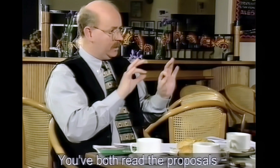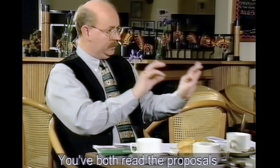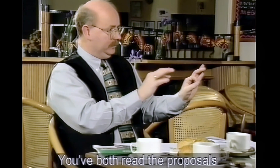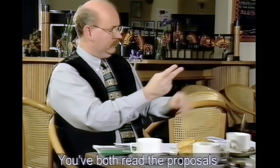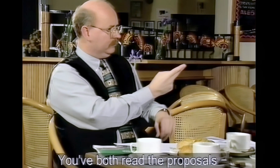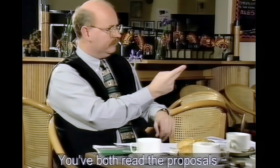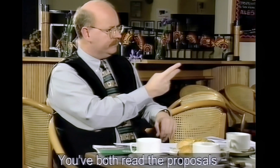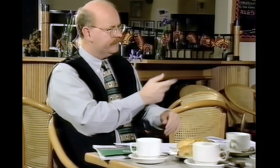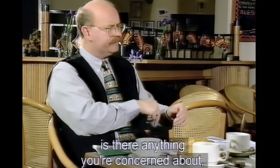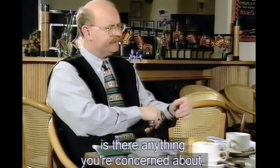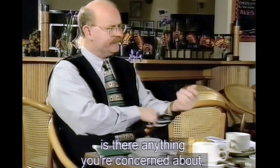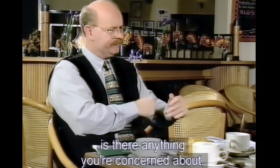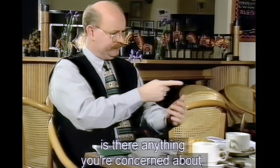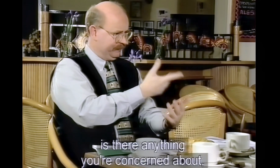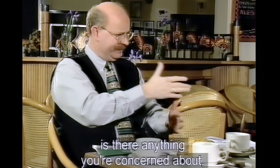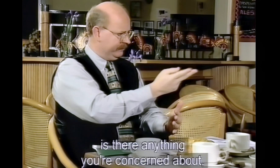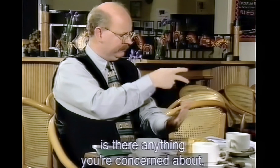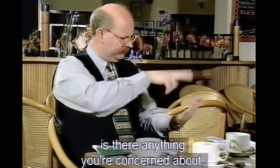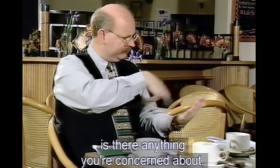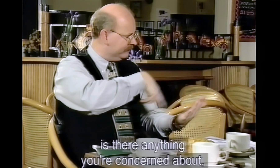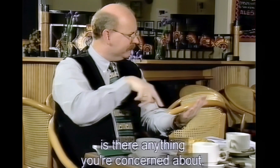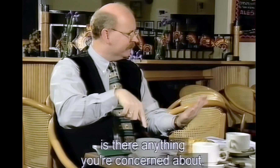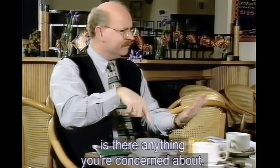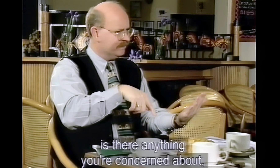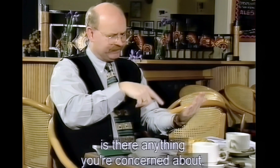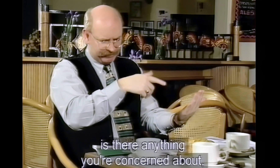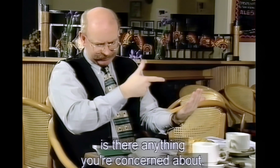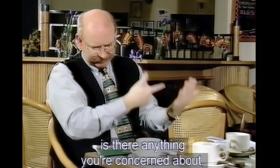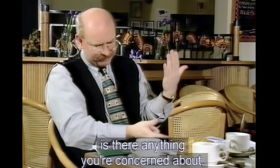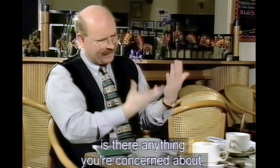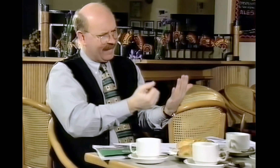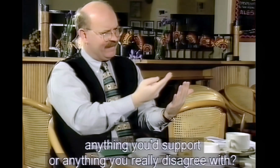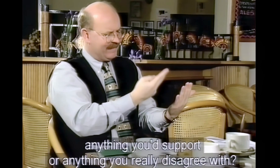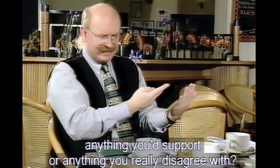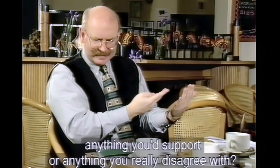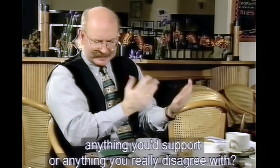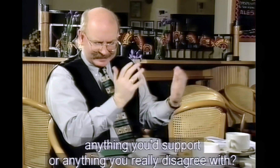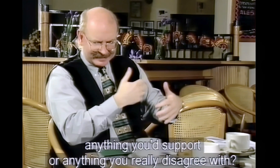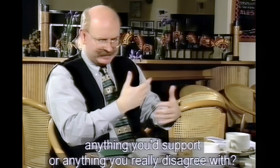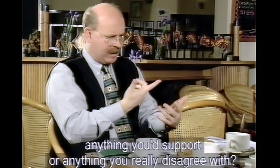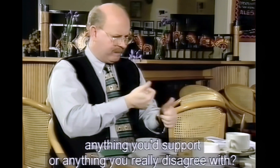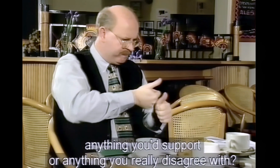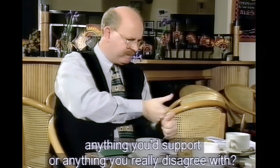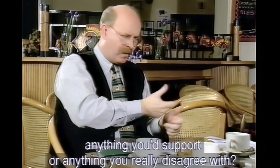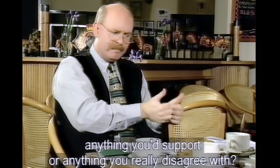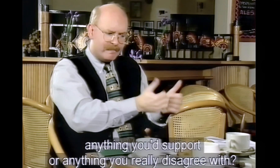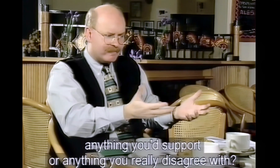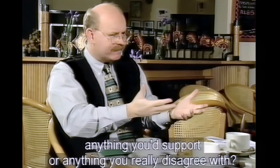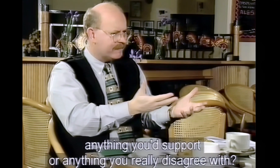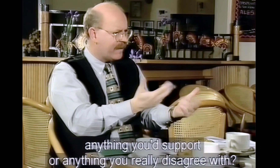Let me ask you both. You've both read the proposals. Is there anything in there that you're concerned about, anything you'd support, anything